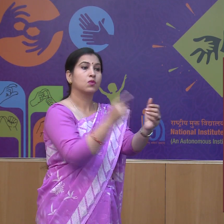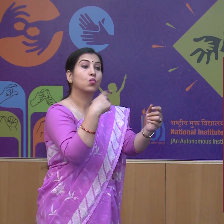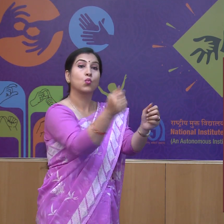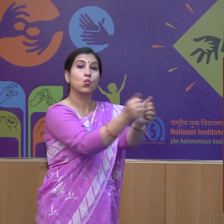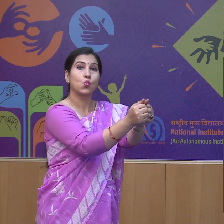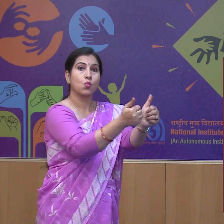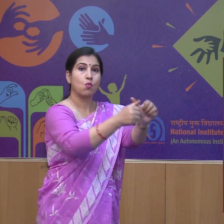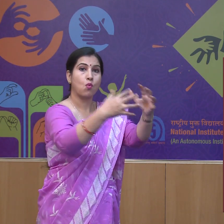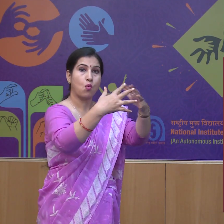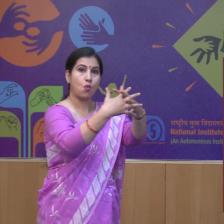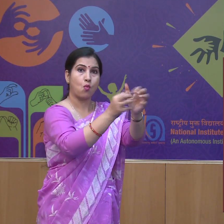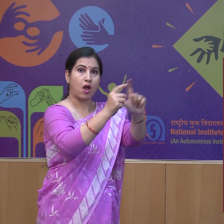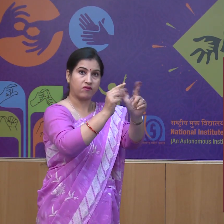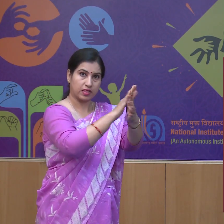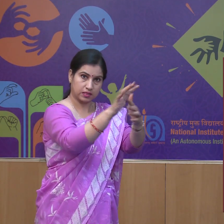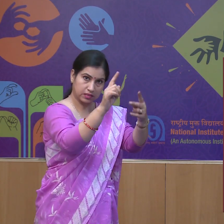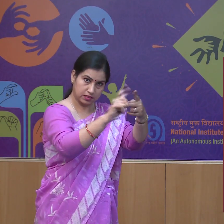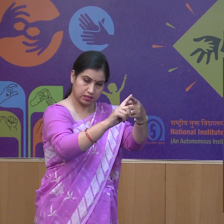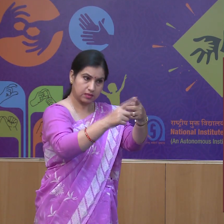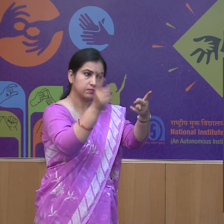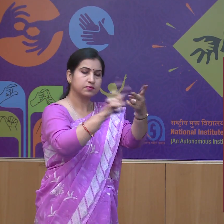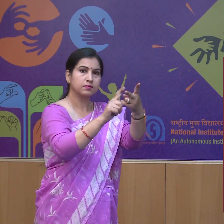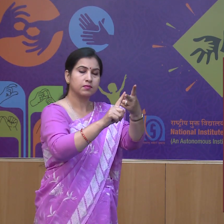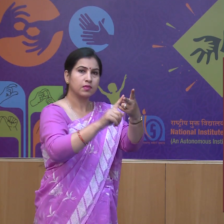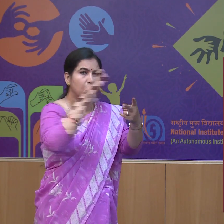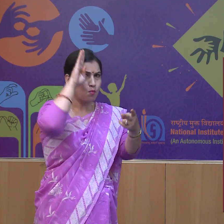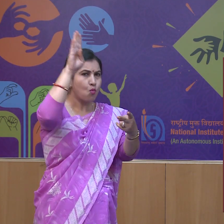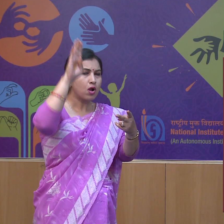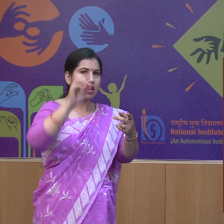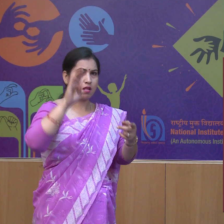Mughal Emperor Shah Alam II.